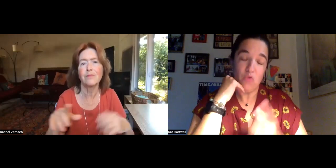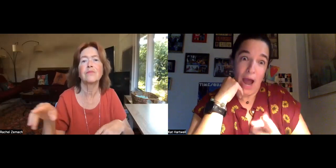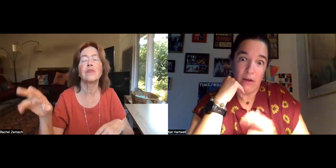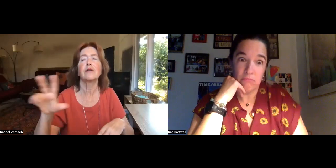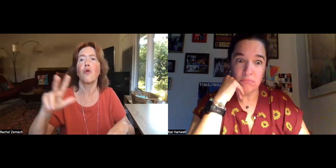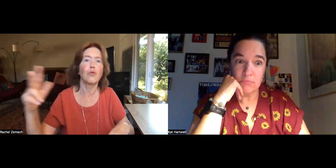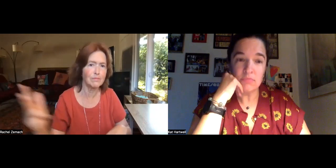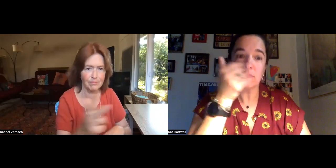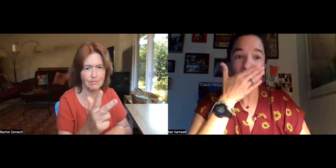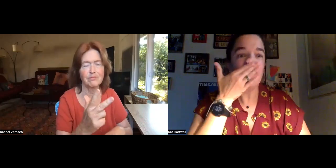Right.